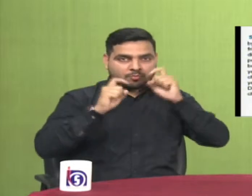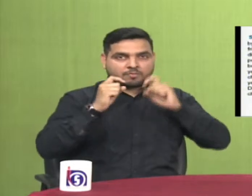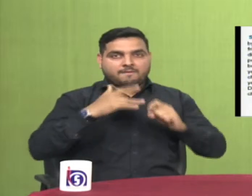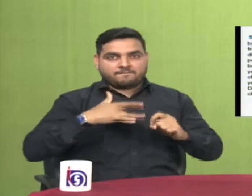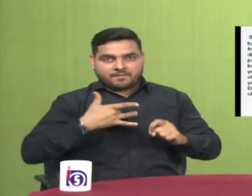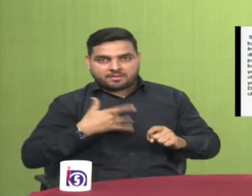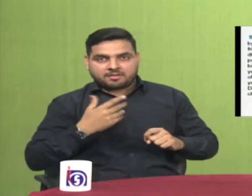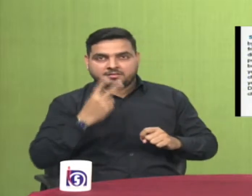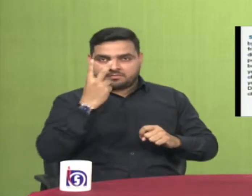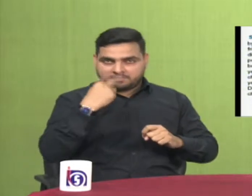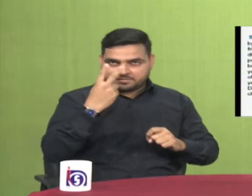Means